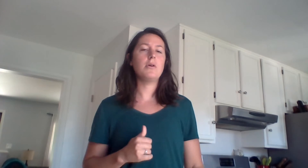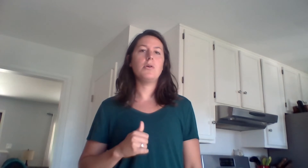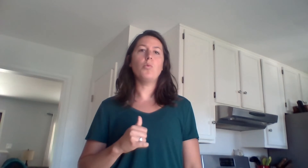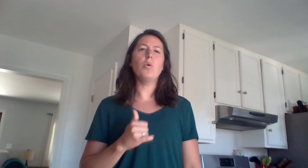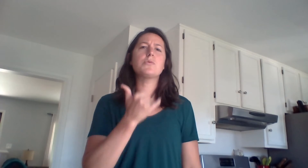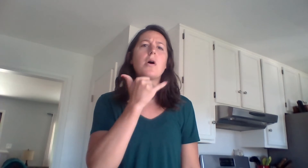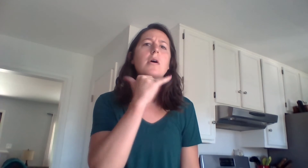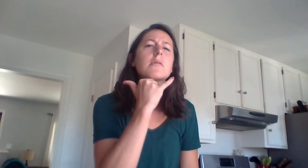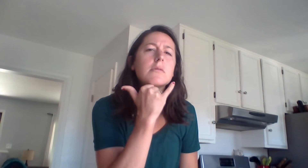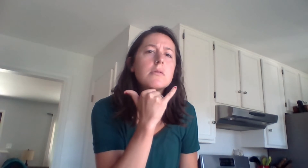What's wrong?